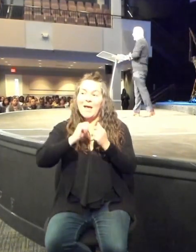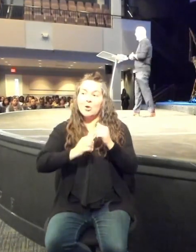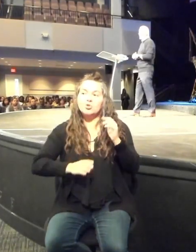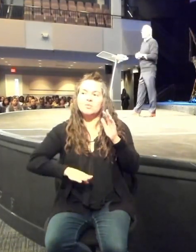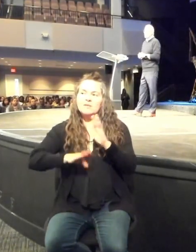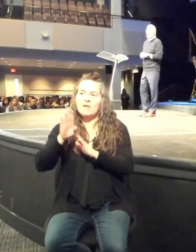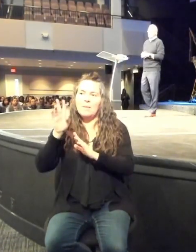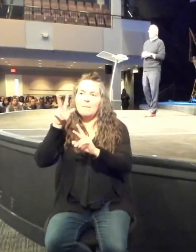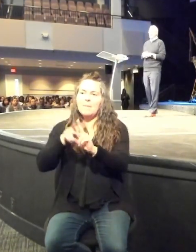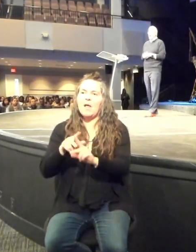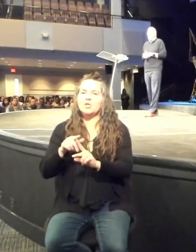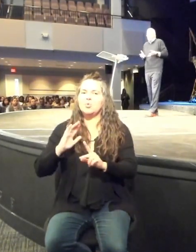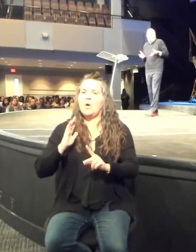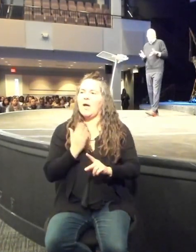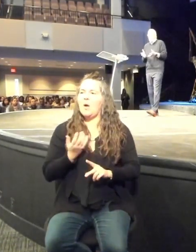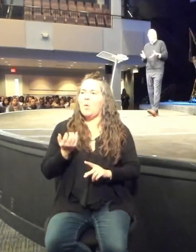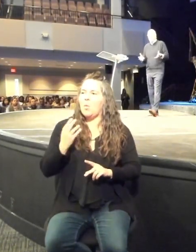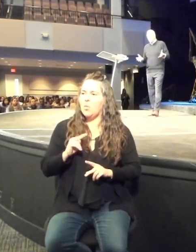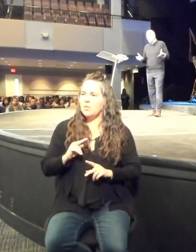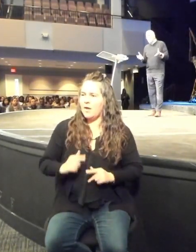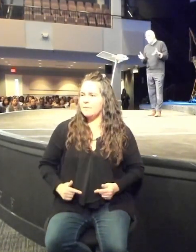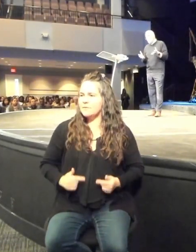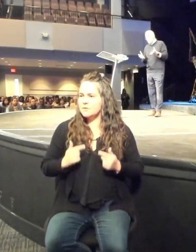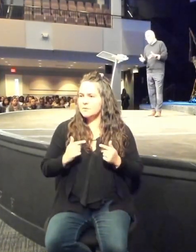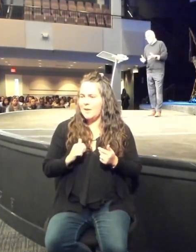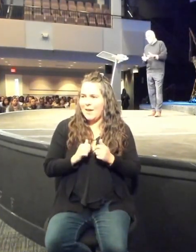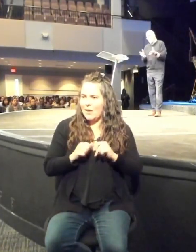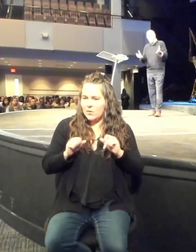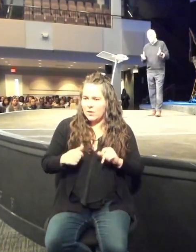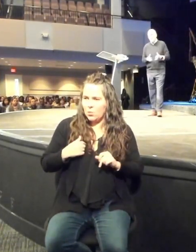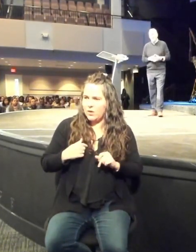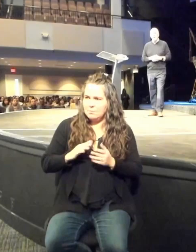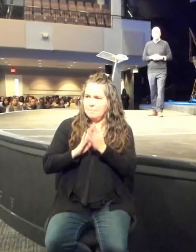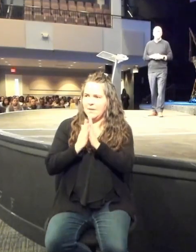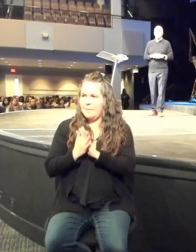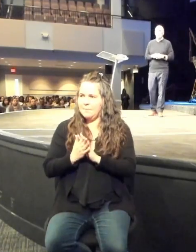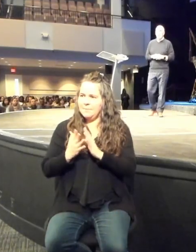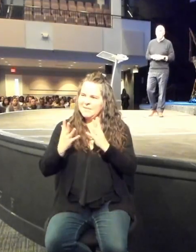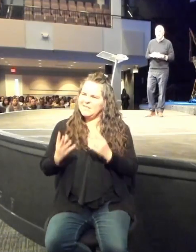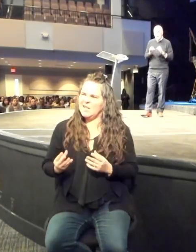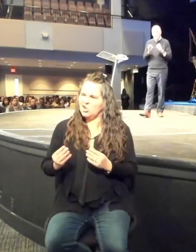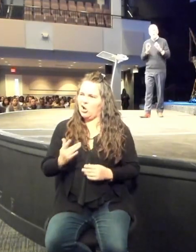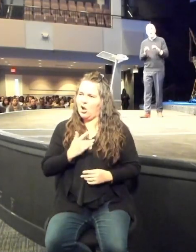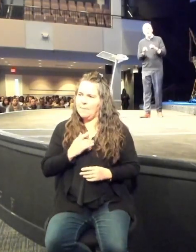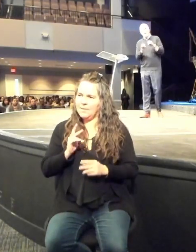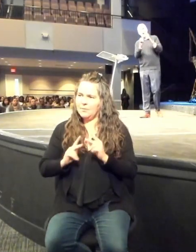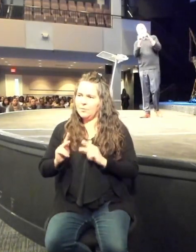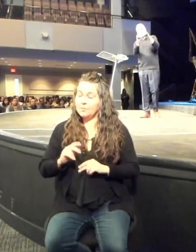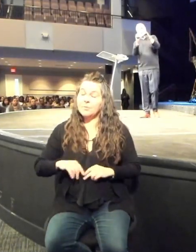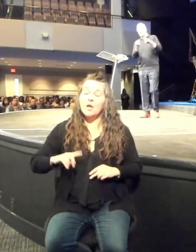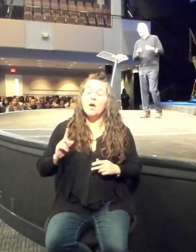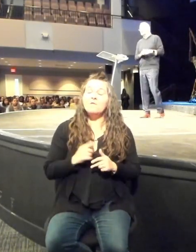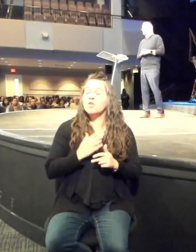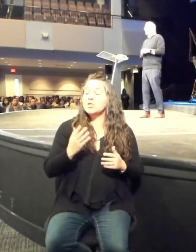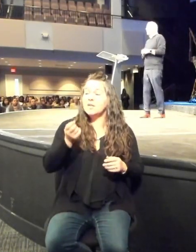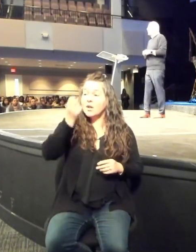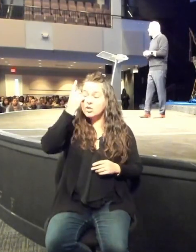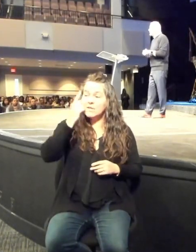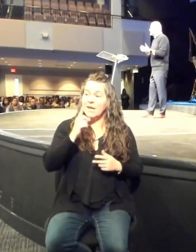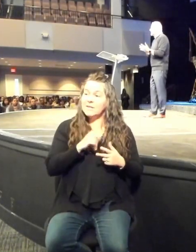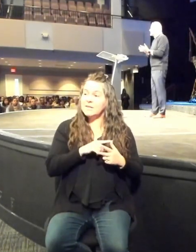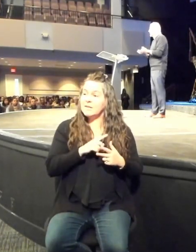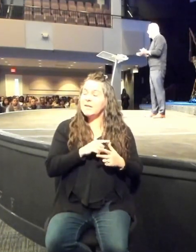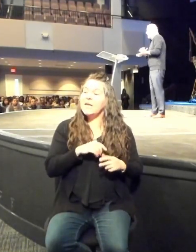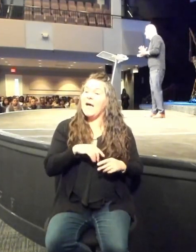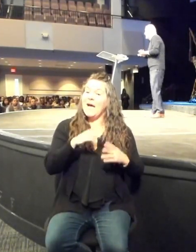own lives together. How do we grow as tender people? But the first thing is to understand that a tender heart, according to God's word, according